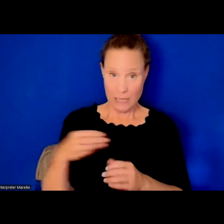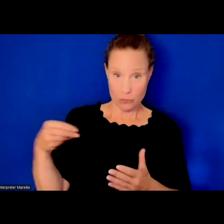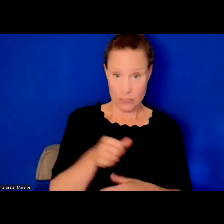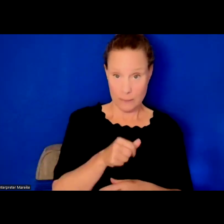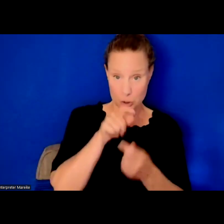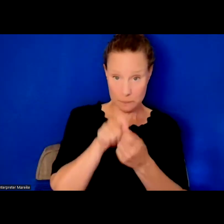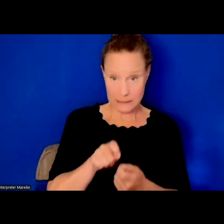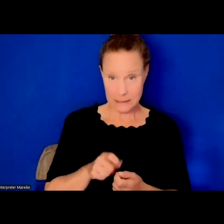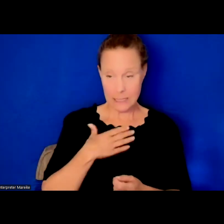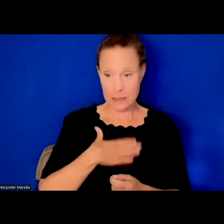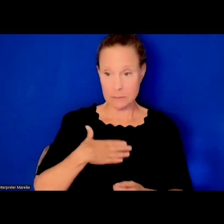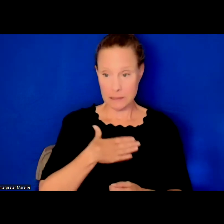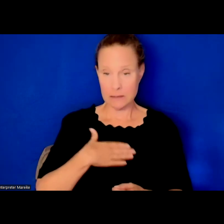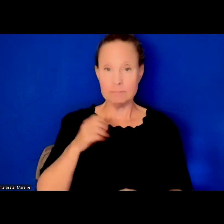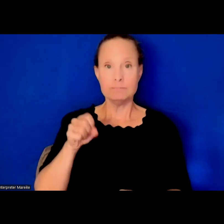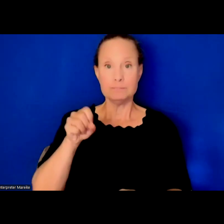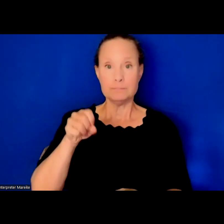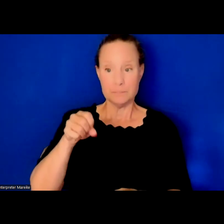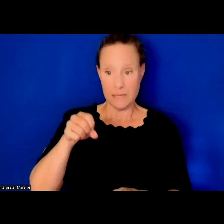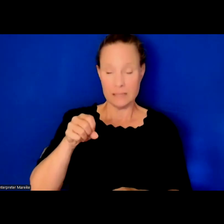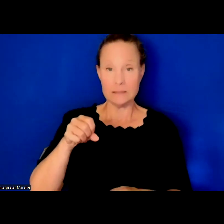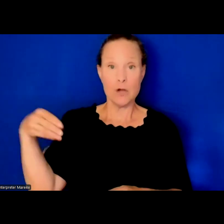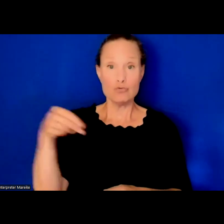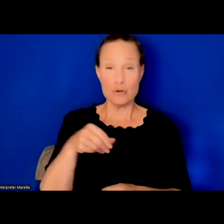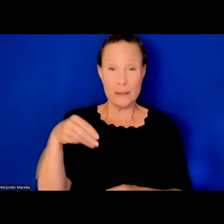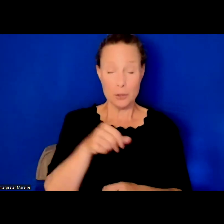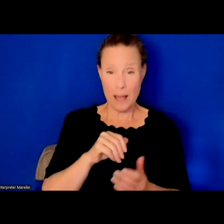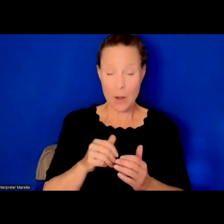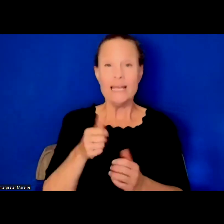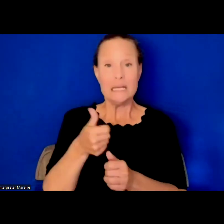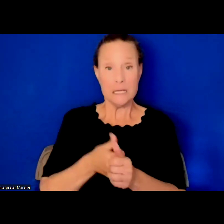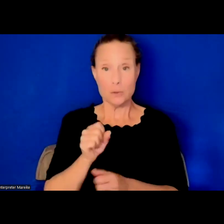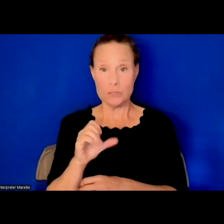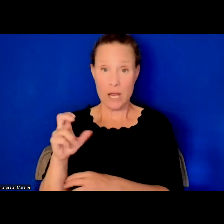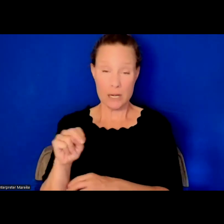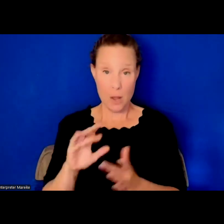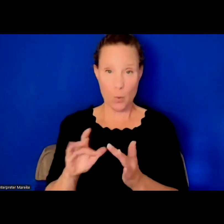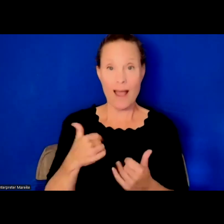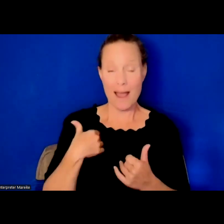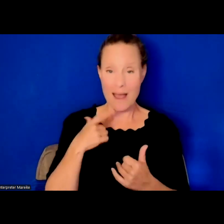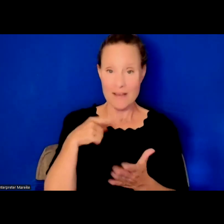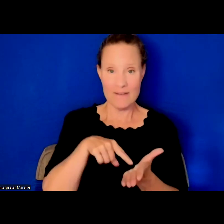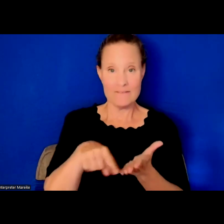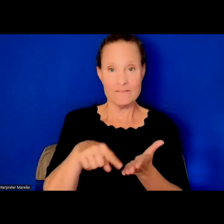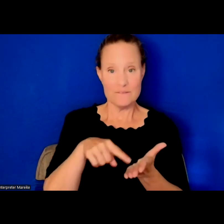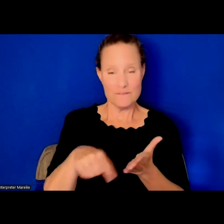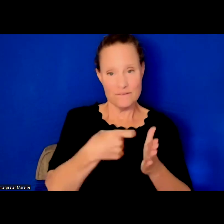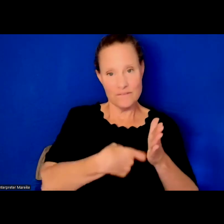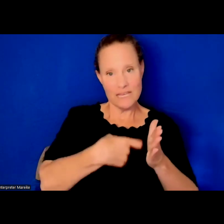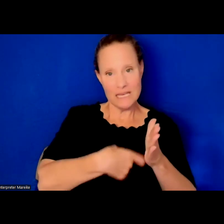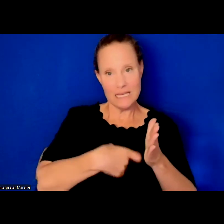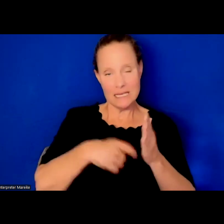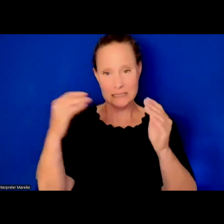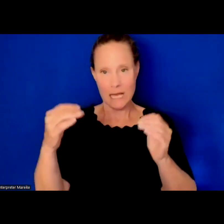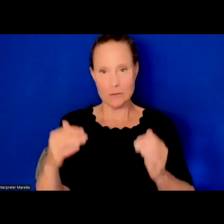details? Yes, each social care network has their fee schedule. Some of the information is on